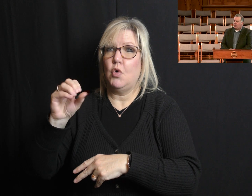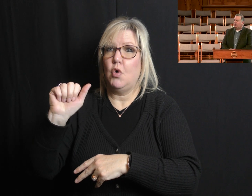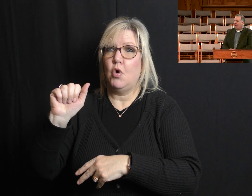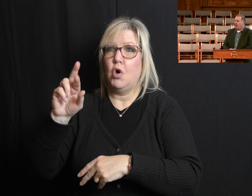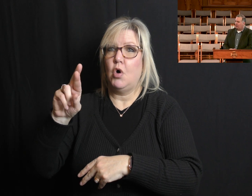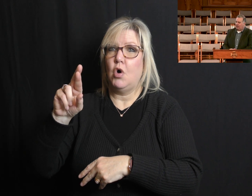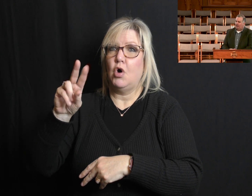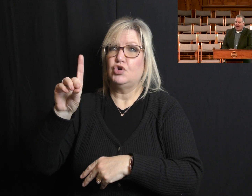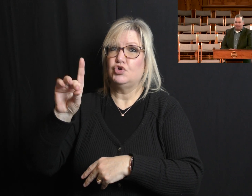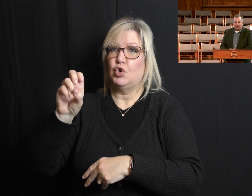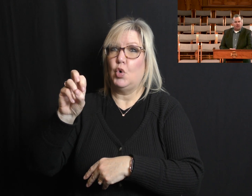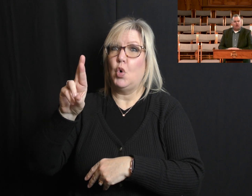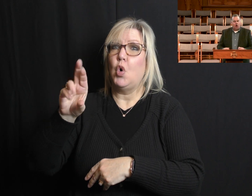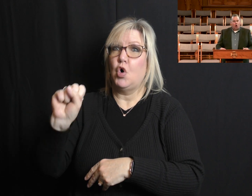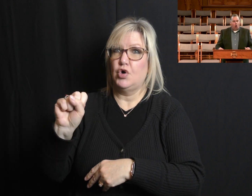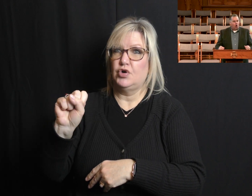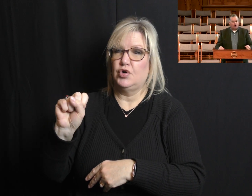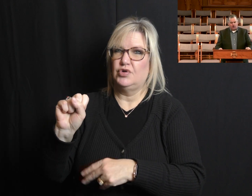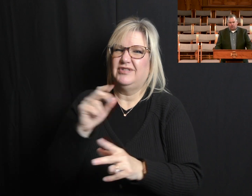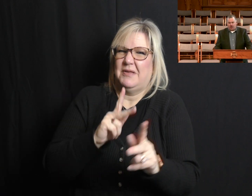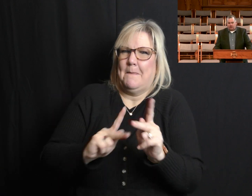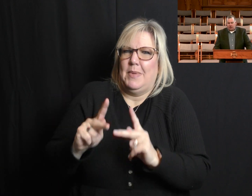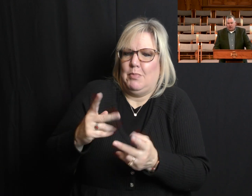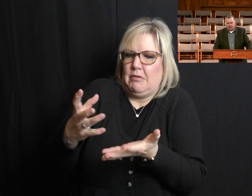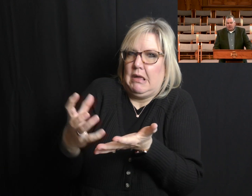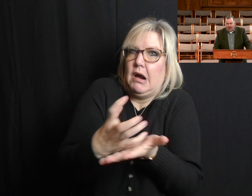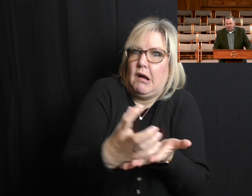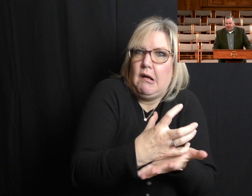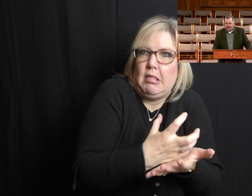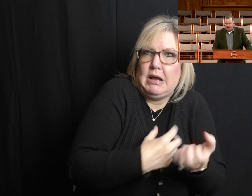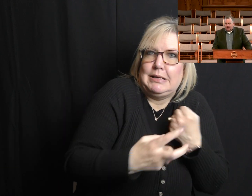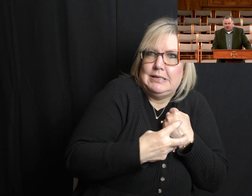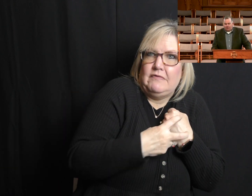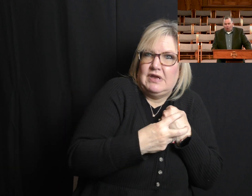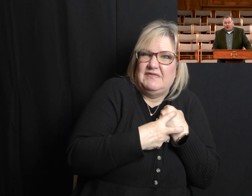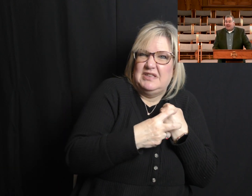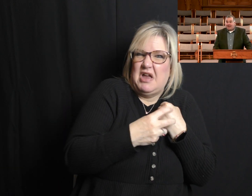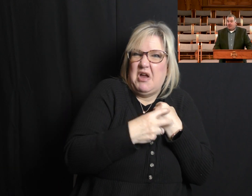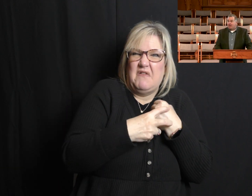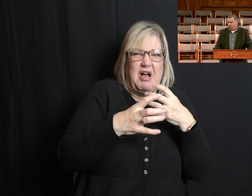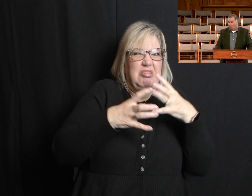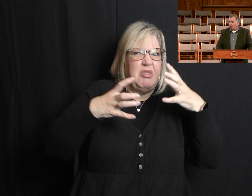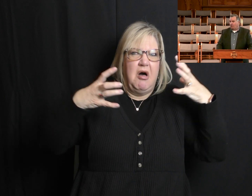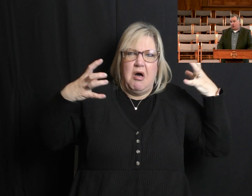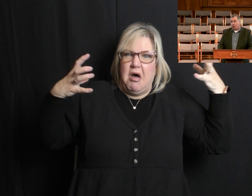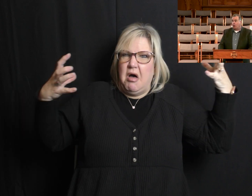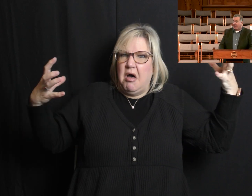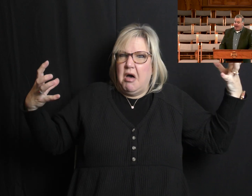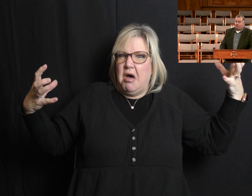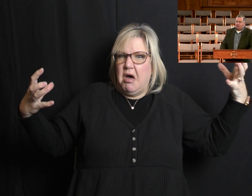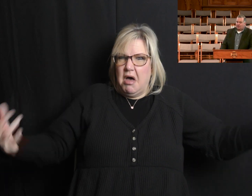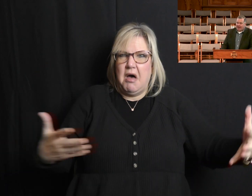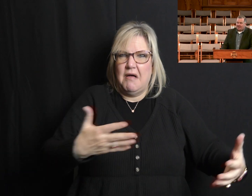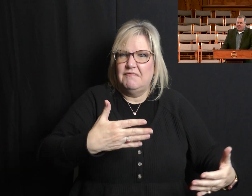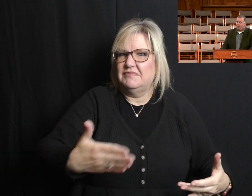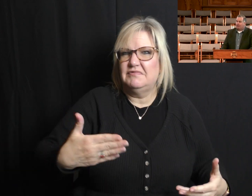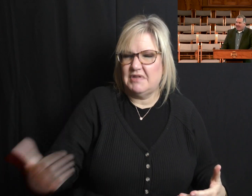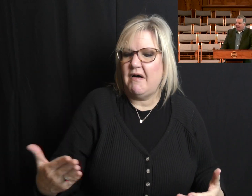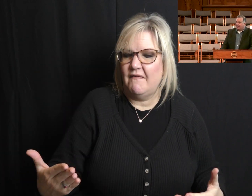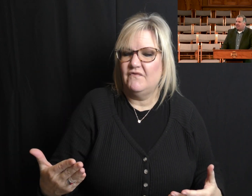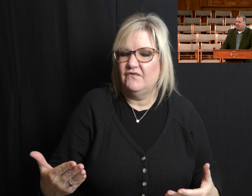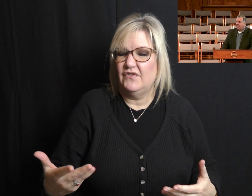In 2011, Hoarders was nominated for an Emmy Award for, quote,